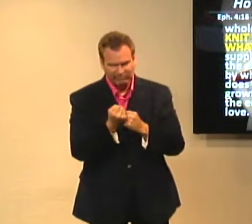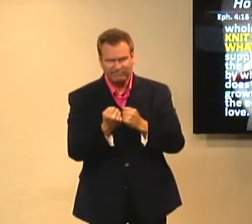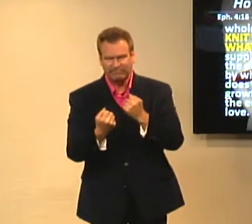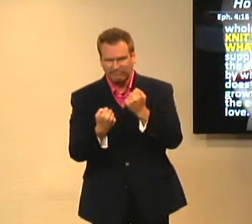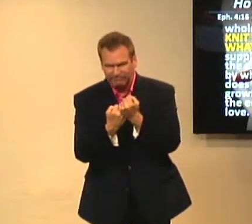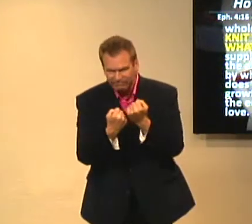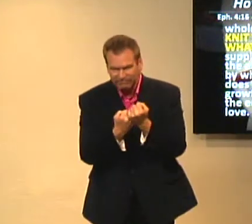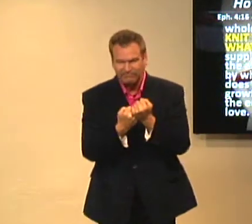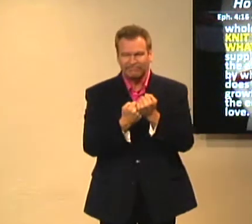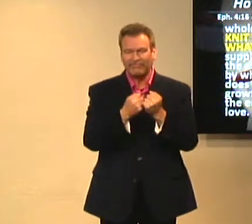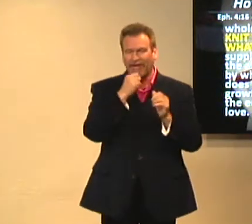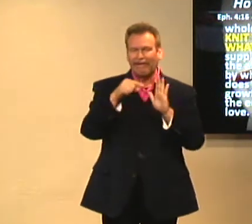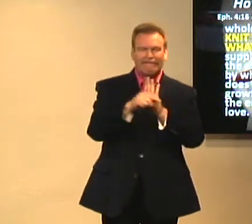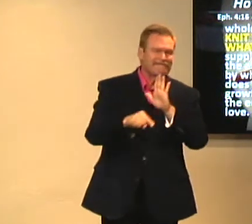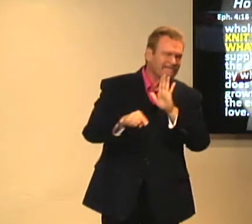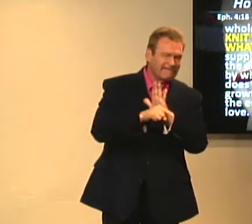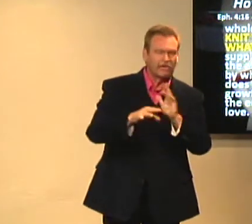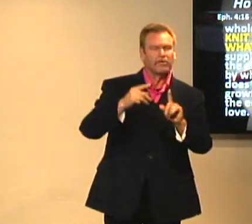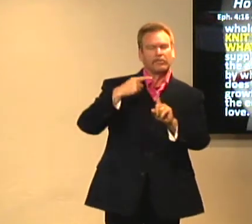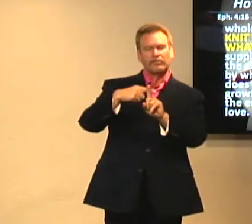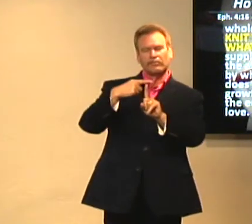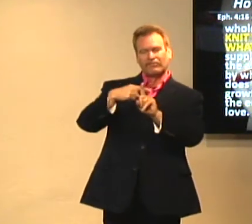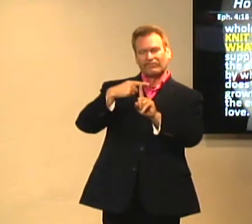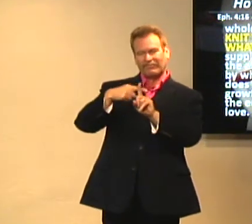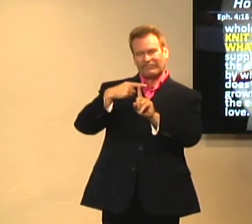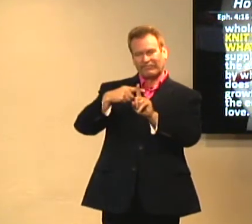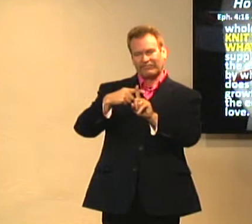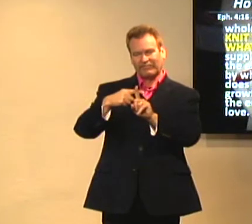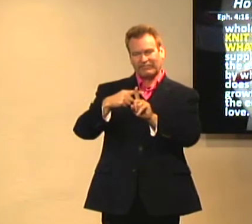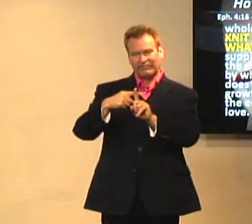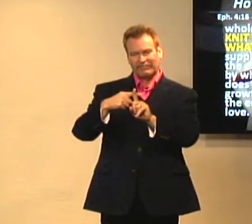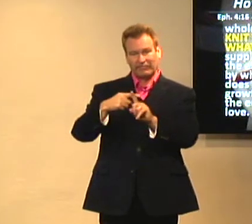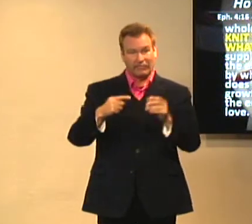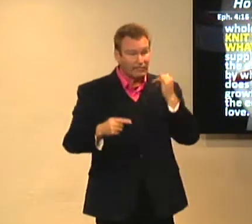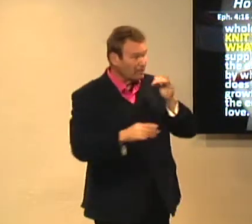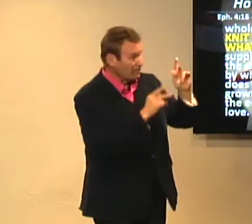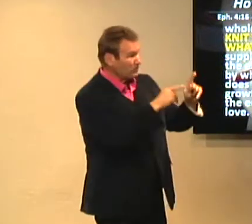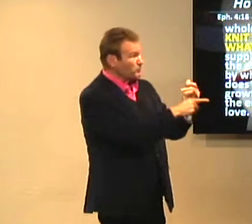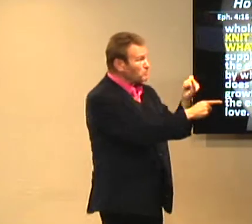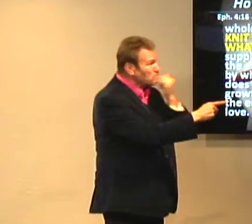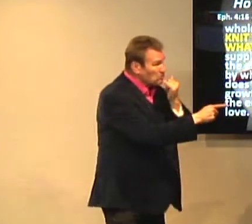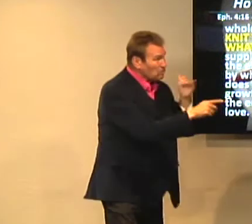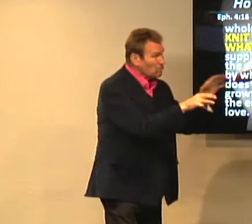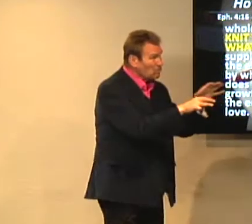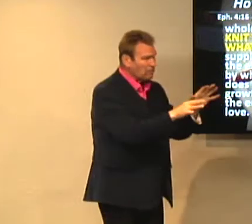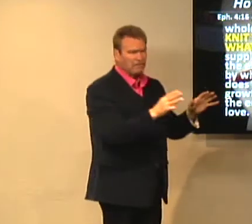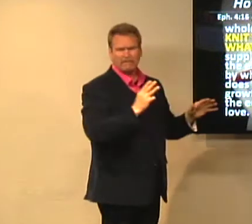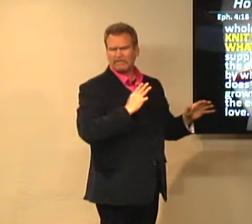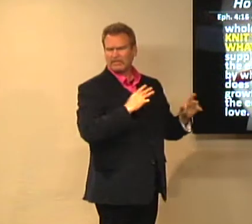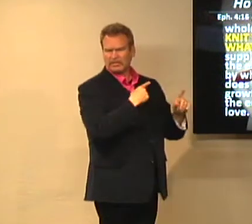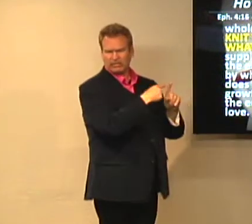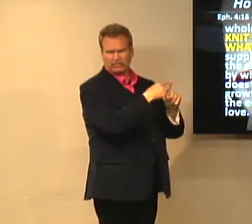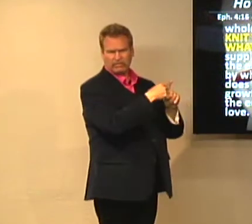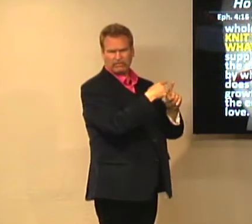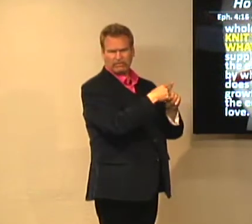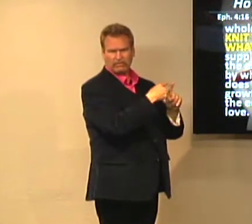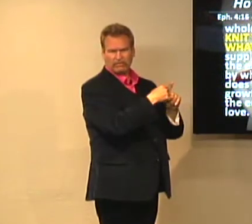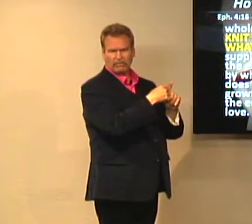we need to be supportive of each other and not to be negative and be deconstructing each other, but